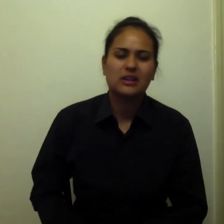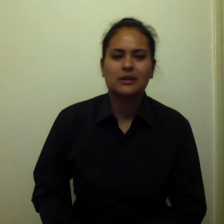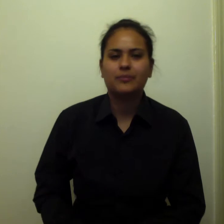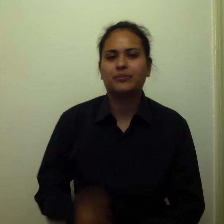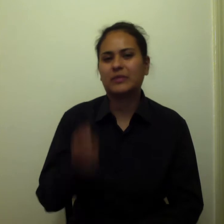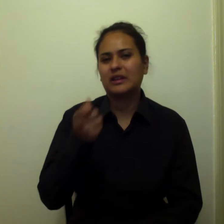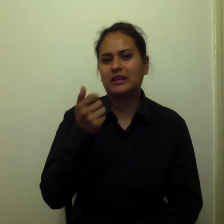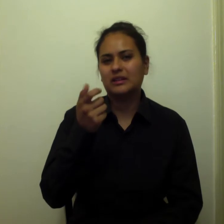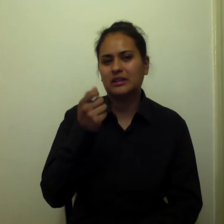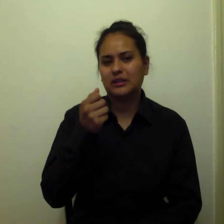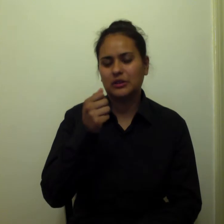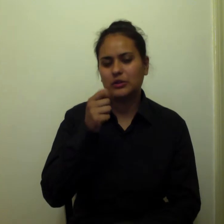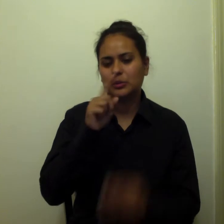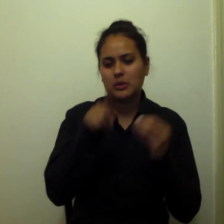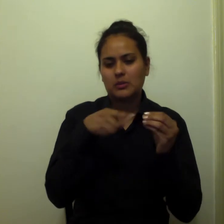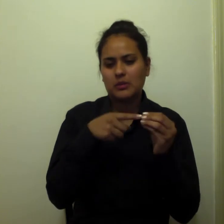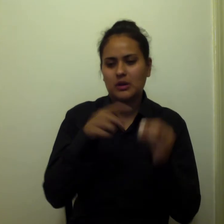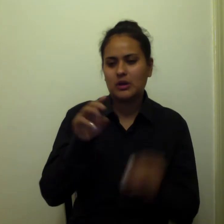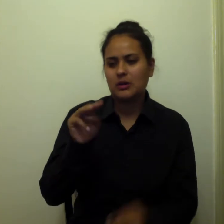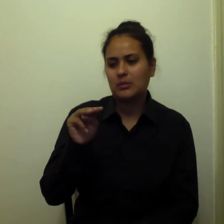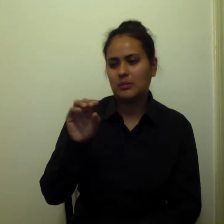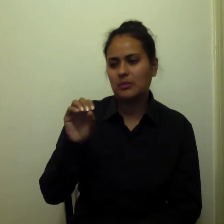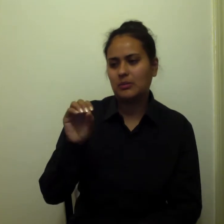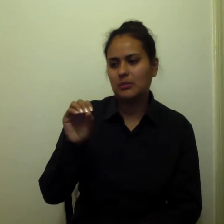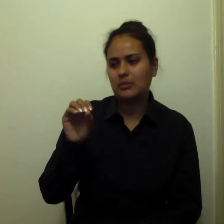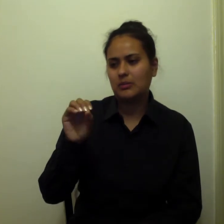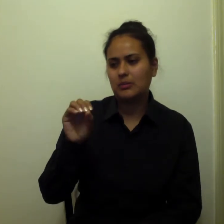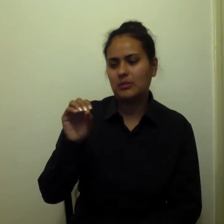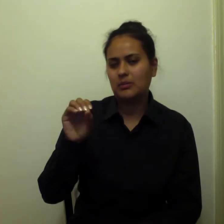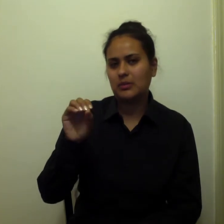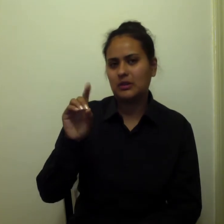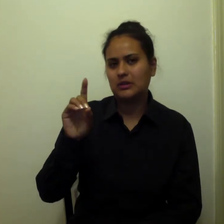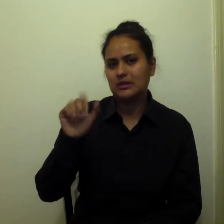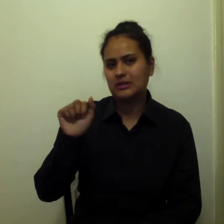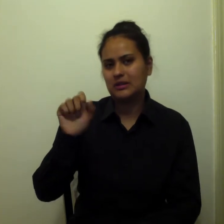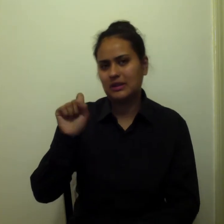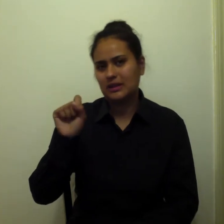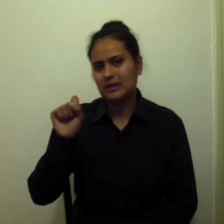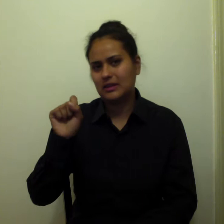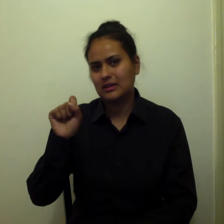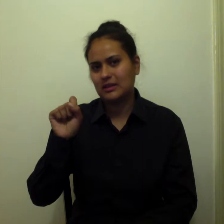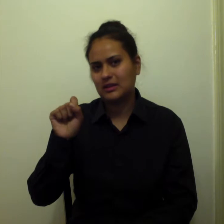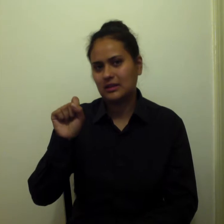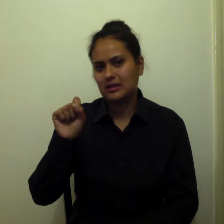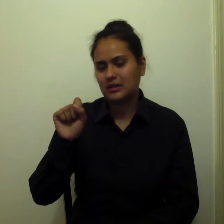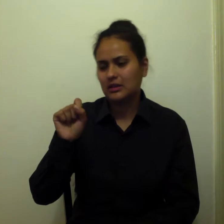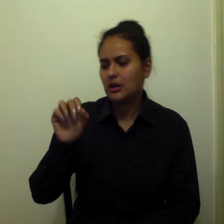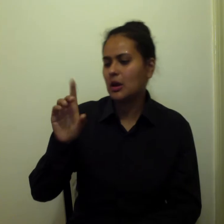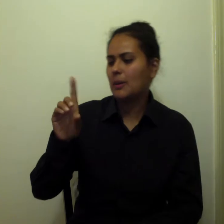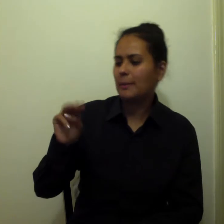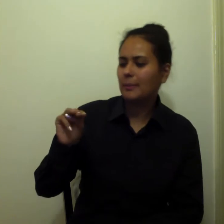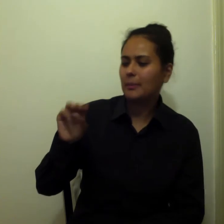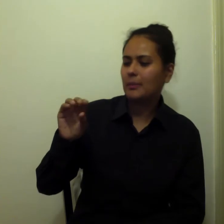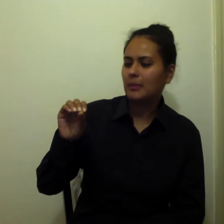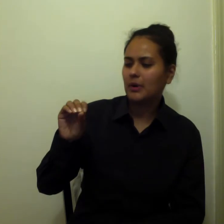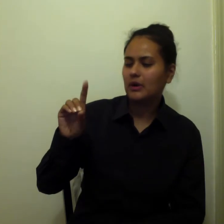of monasticism. What is monasticism? That's a question there. We know what the word monasticism are. If you called someone or